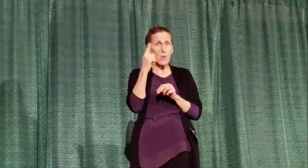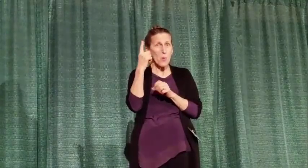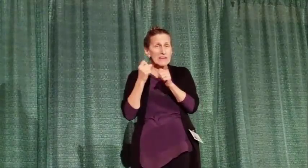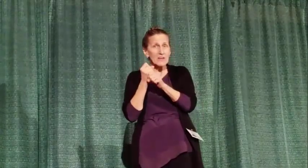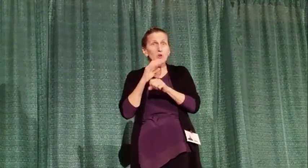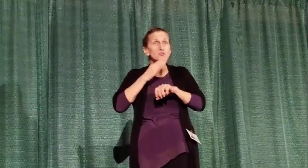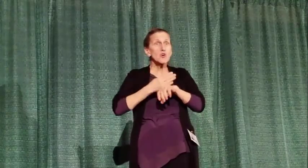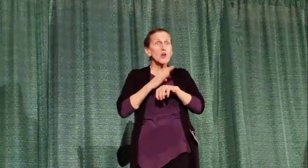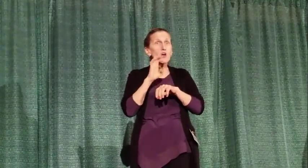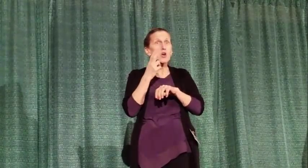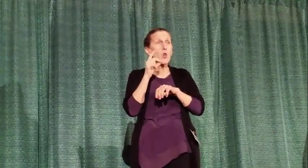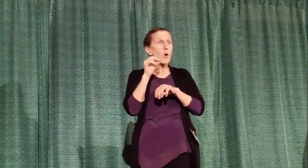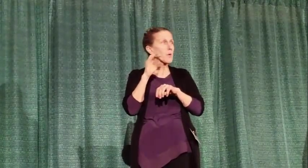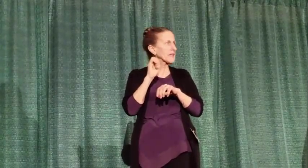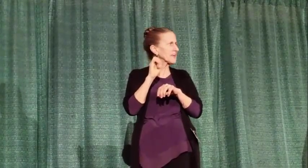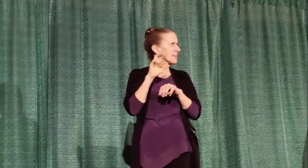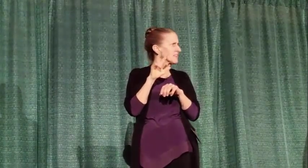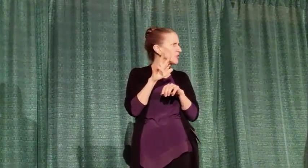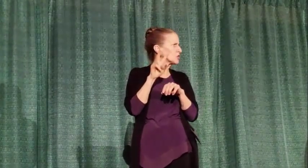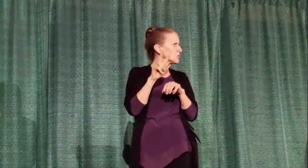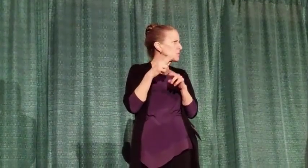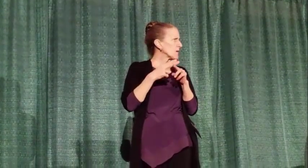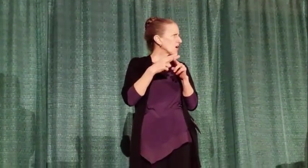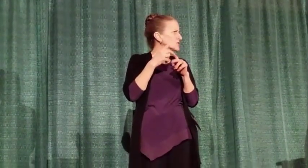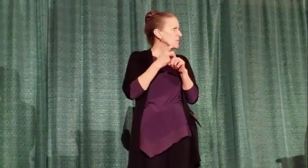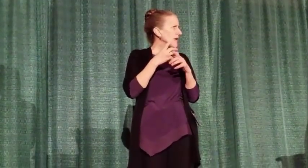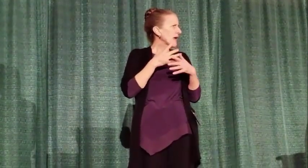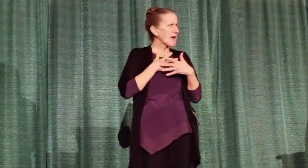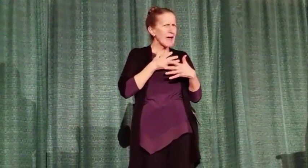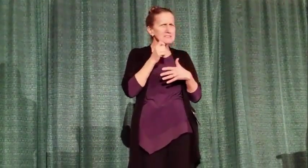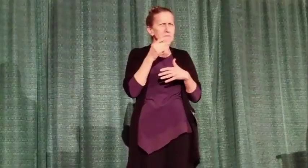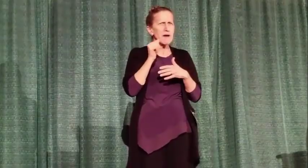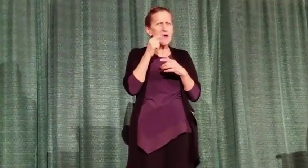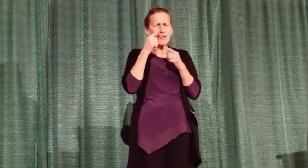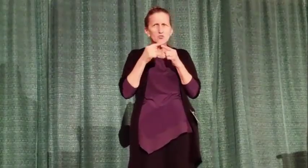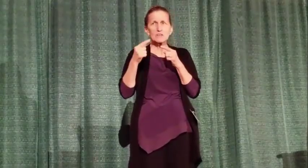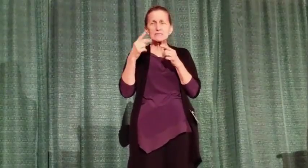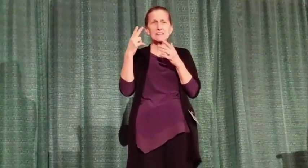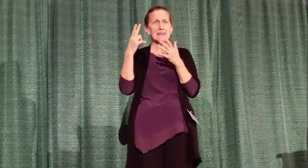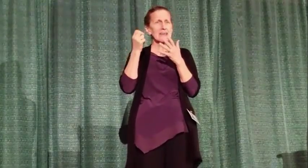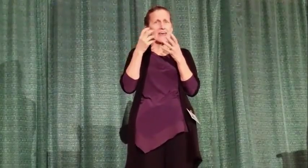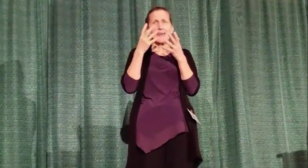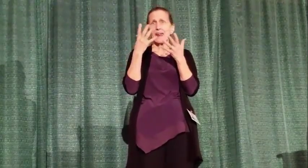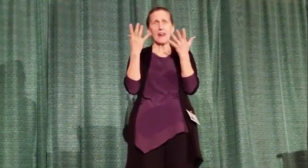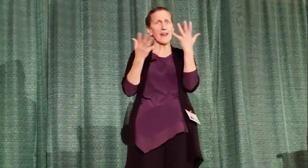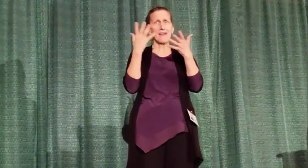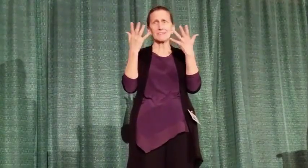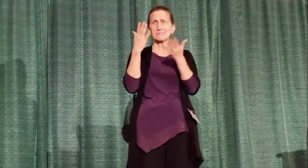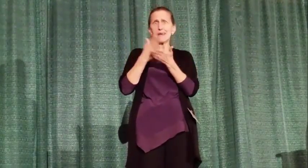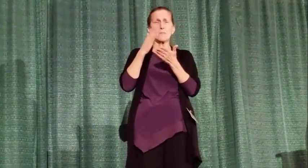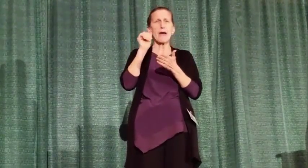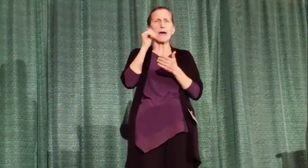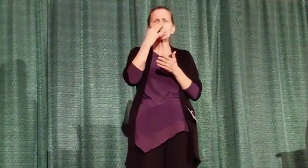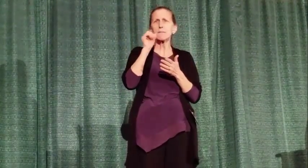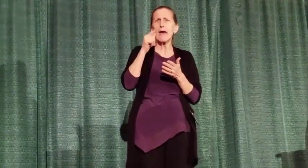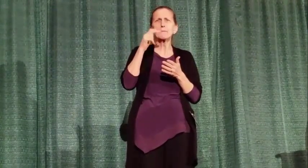Chloe lost 32 pounds, got rid of her asthma and allergies. But he got rid of his sleep apnea and his diabetes and his high blood pressure and heart disease. She got rid of her